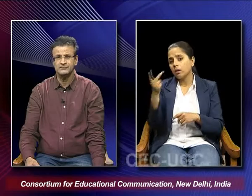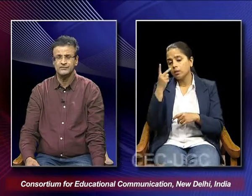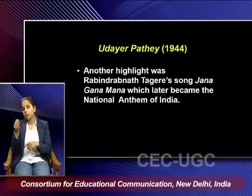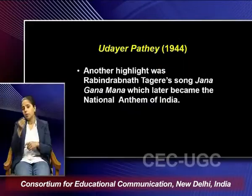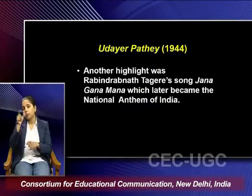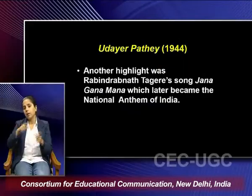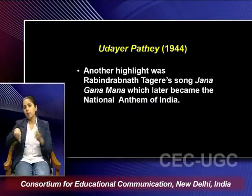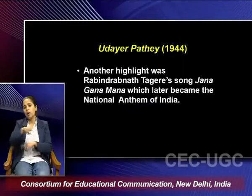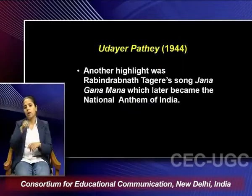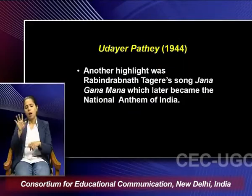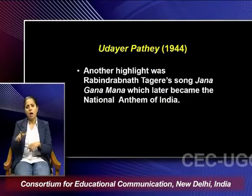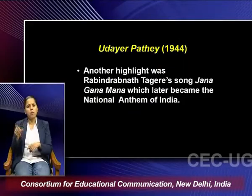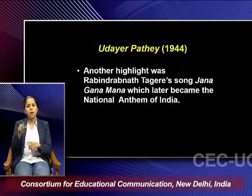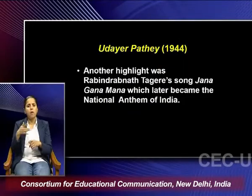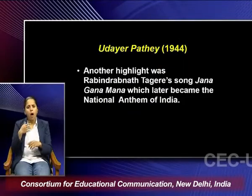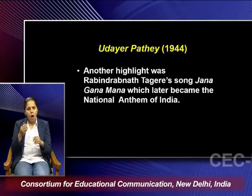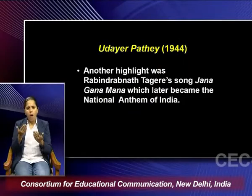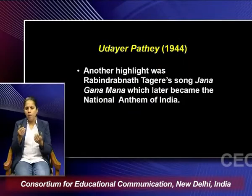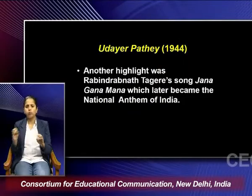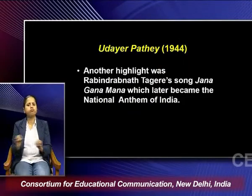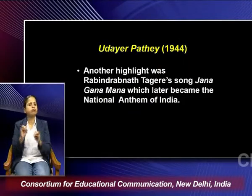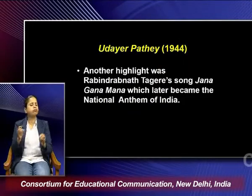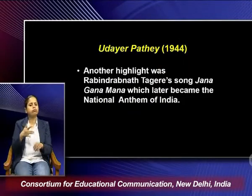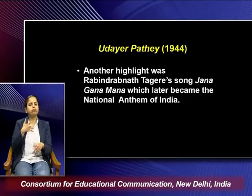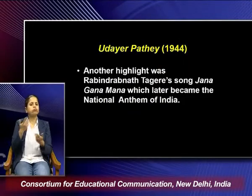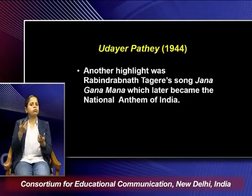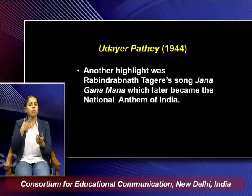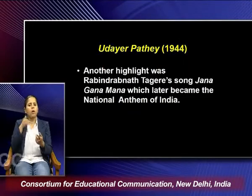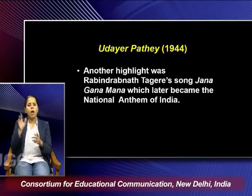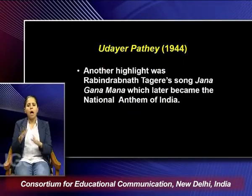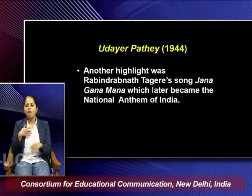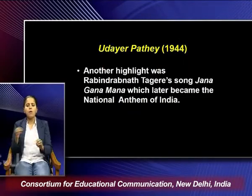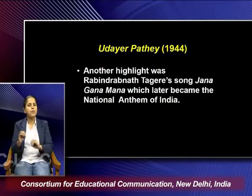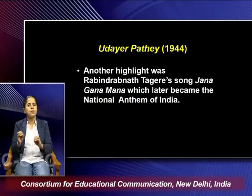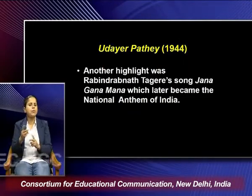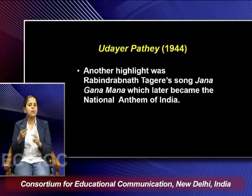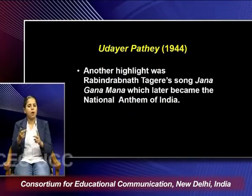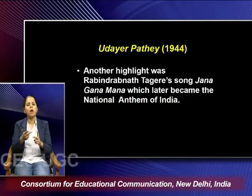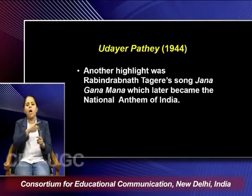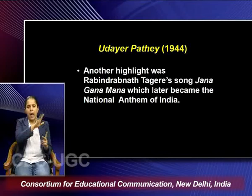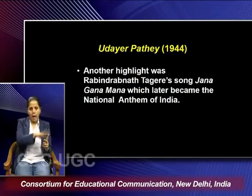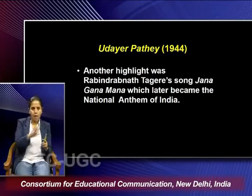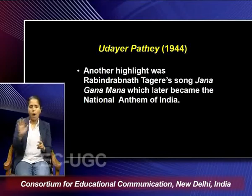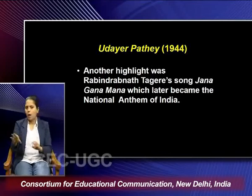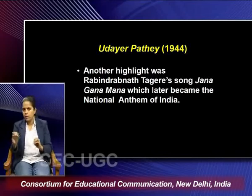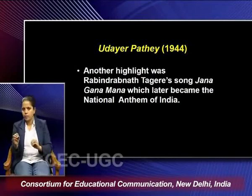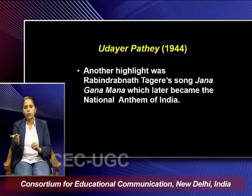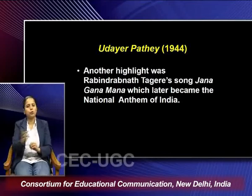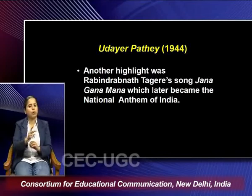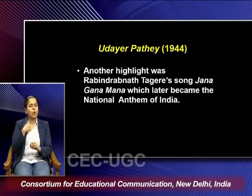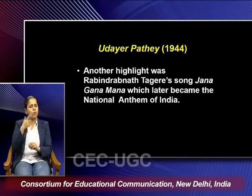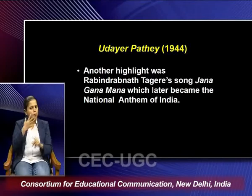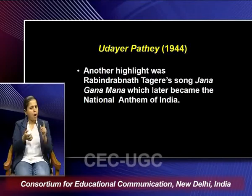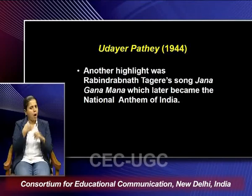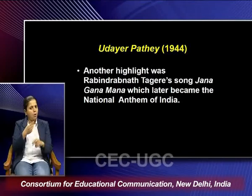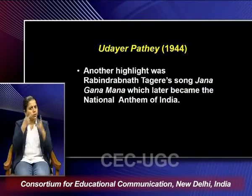people with whom nothing was available. These people were the have-nots. And in this particular film we also find